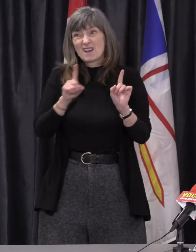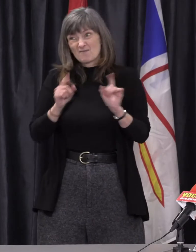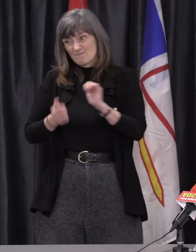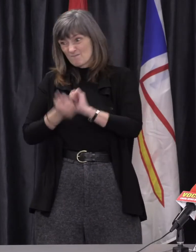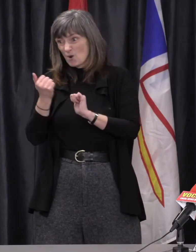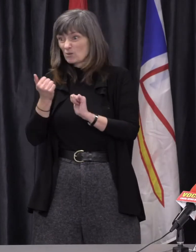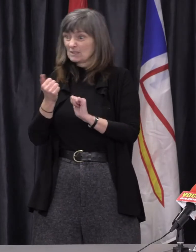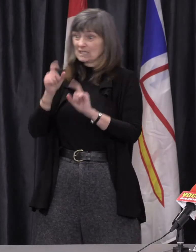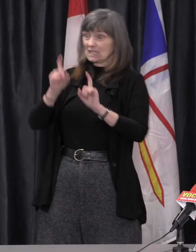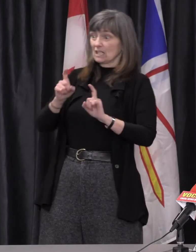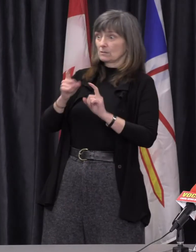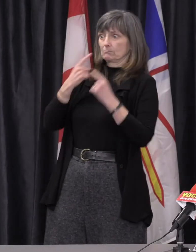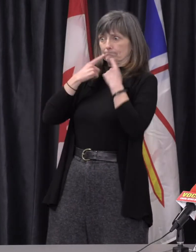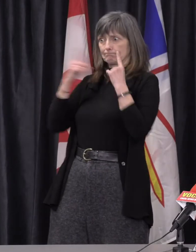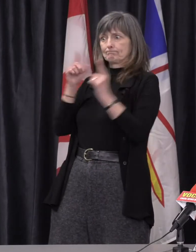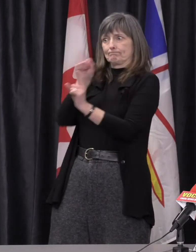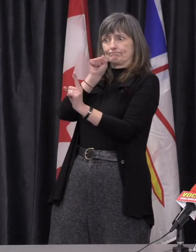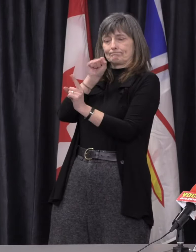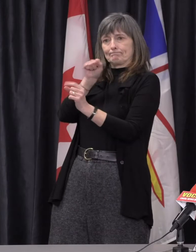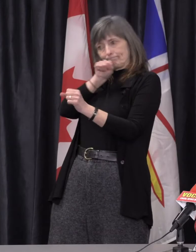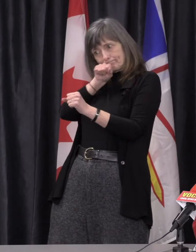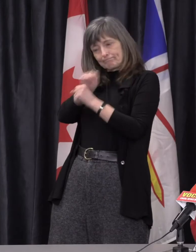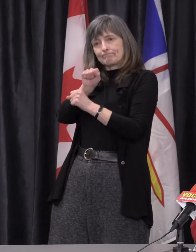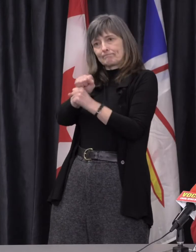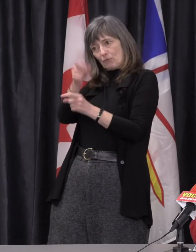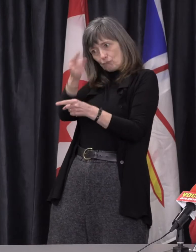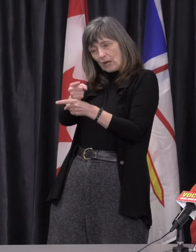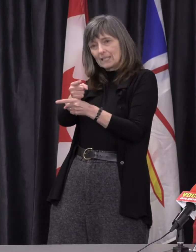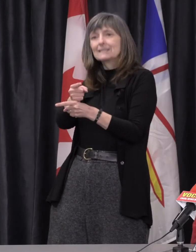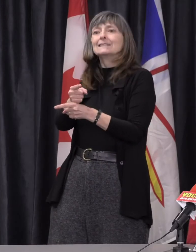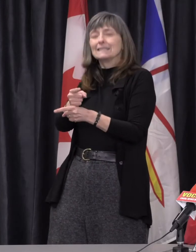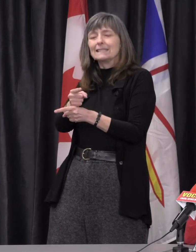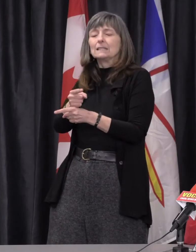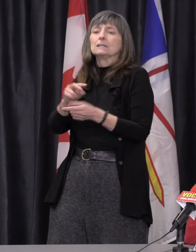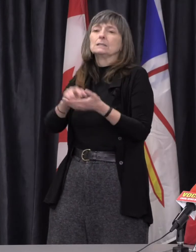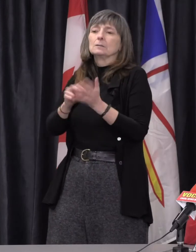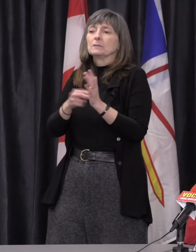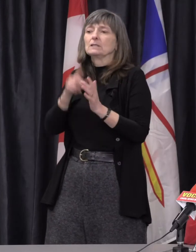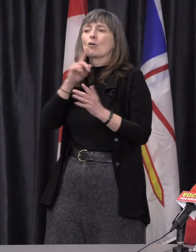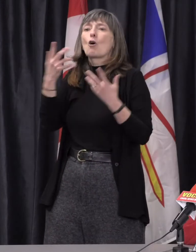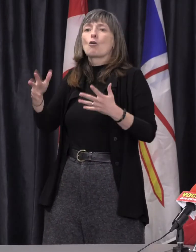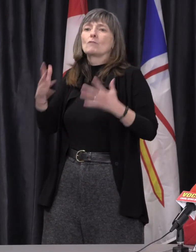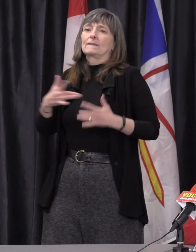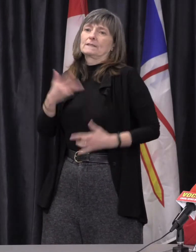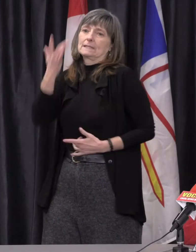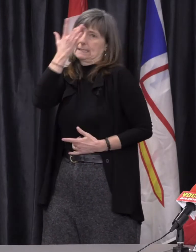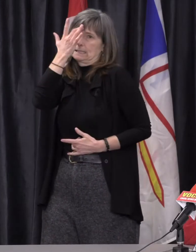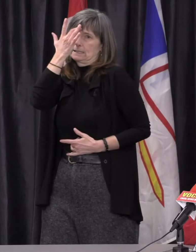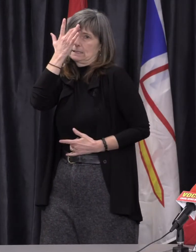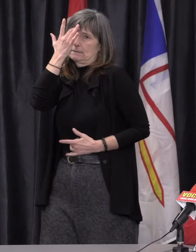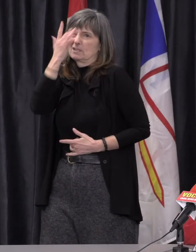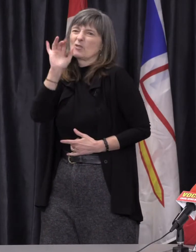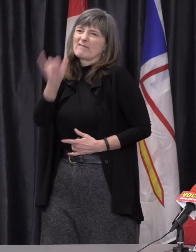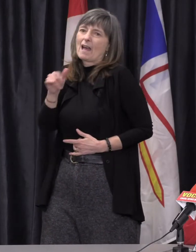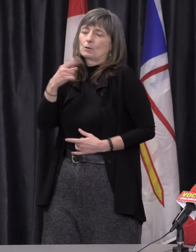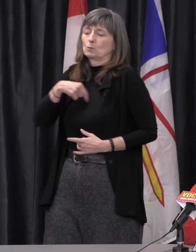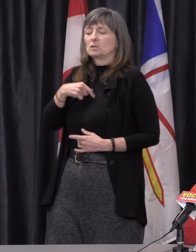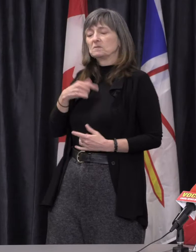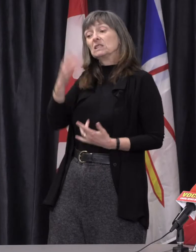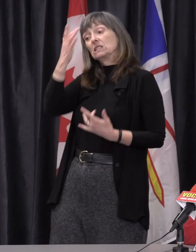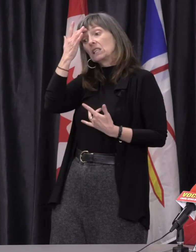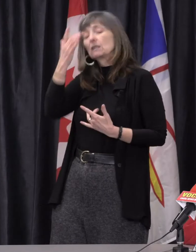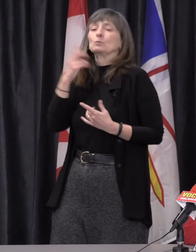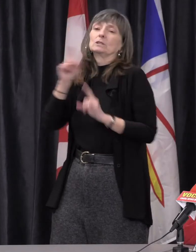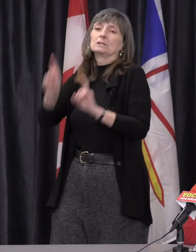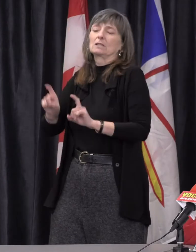from the test are when people start to develop symptoms, because that's when they're shedding the most virus. So that's why we limit our testing to symptomatic people at